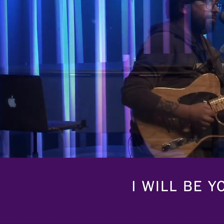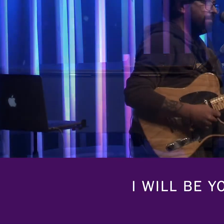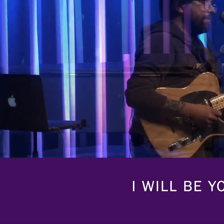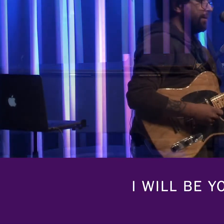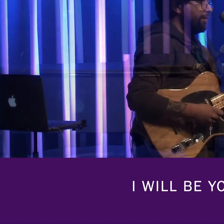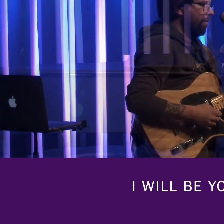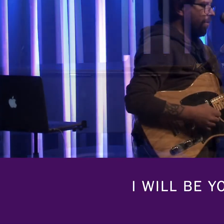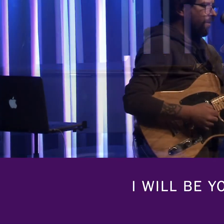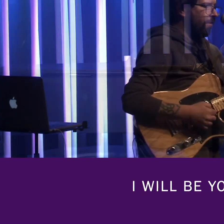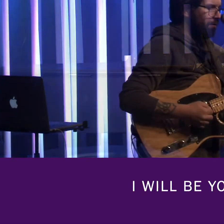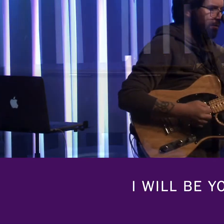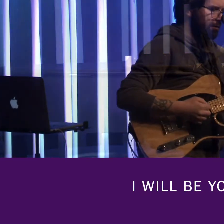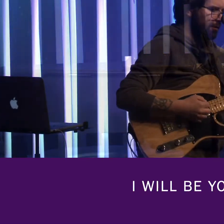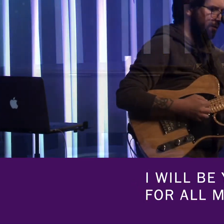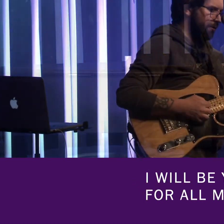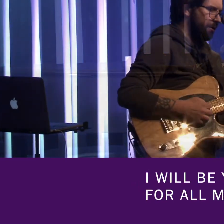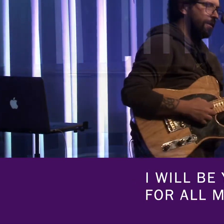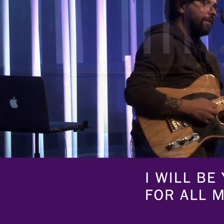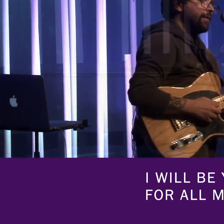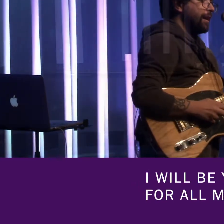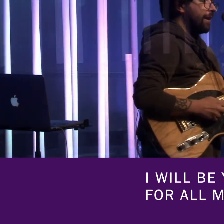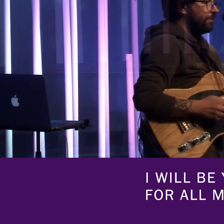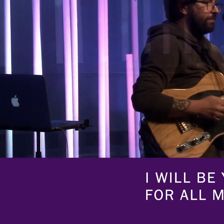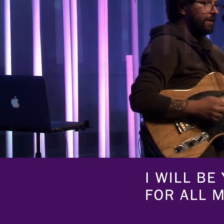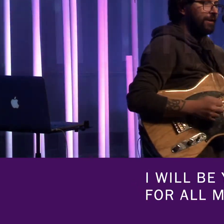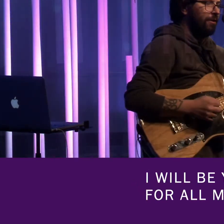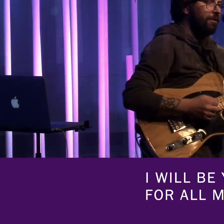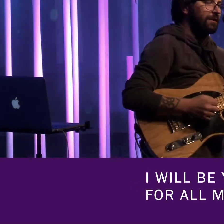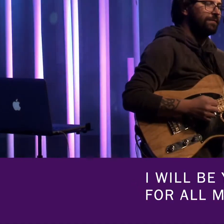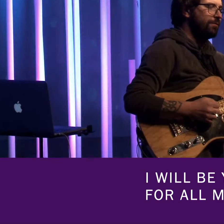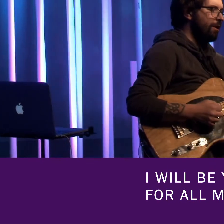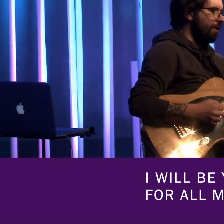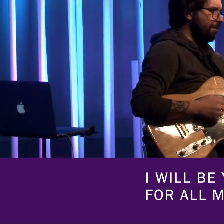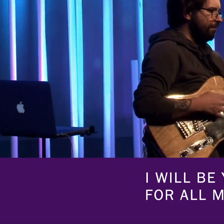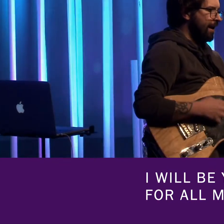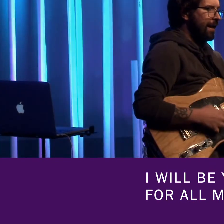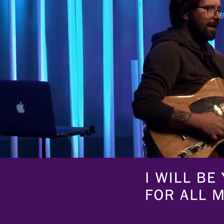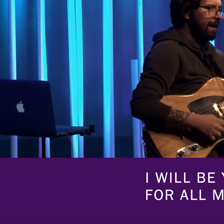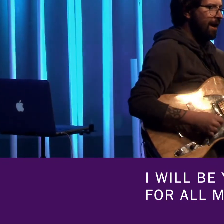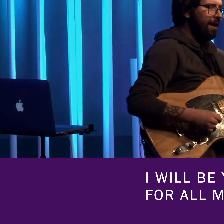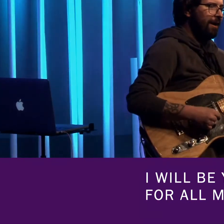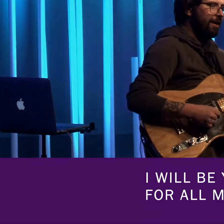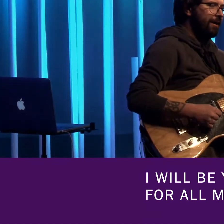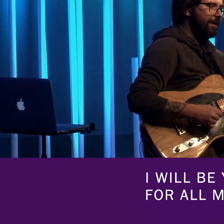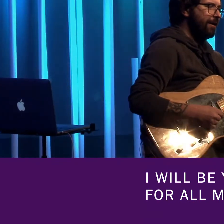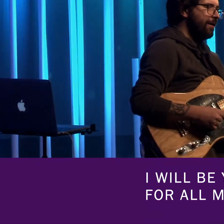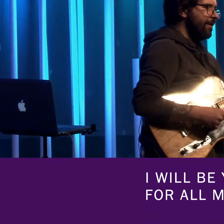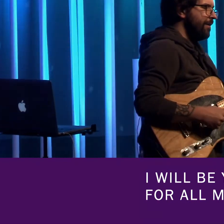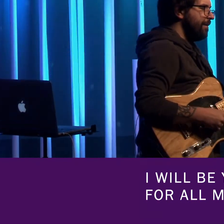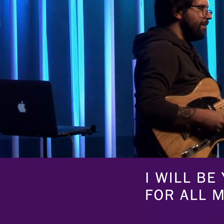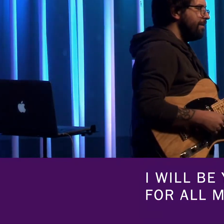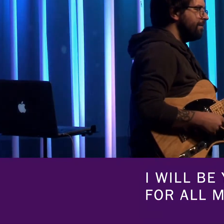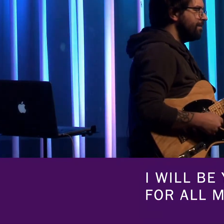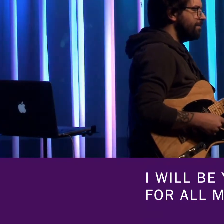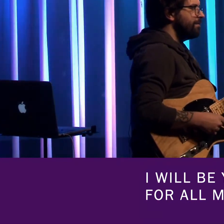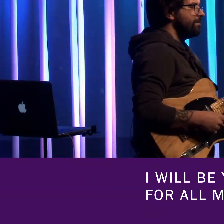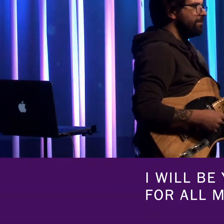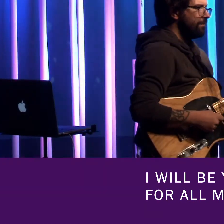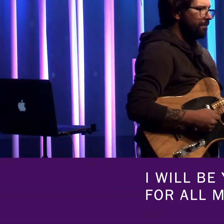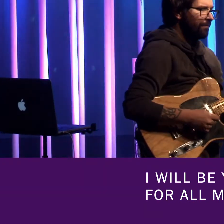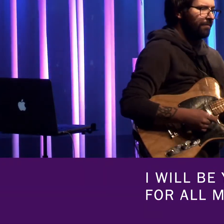I will be yours, oh, I will be yours for all my life.